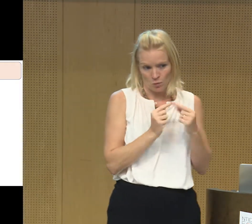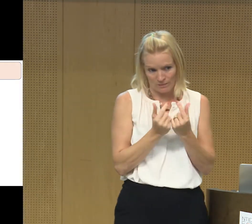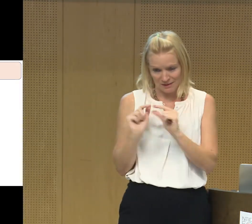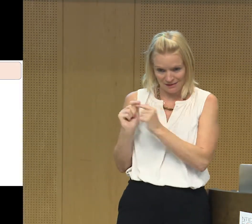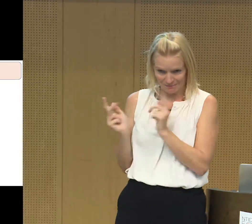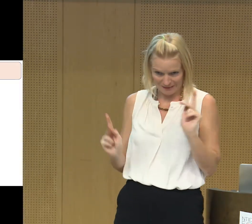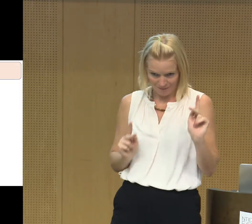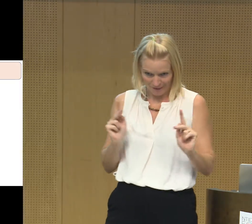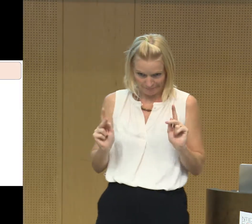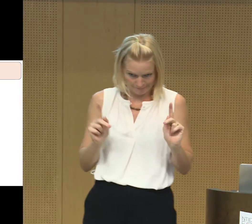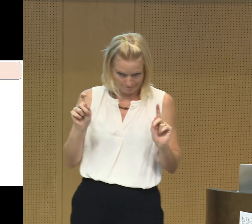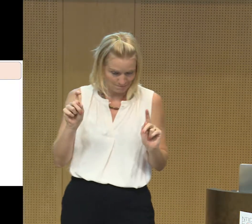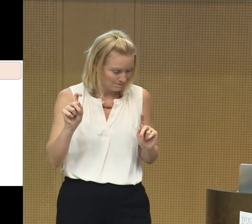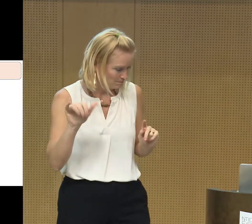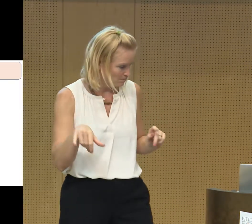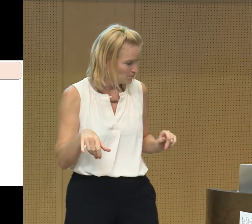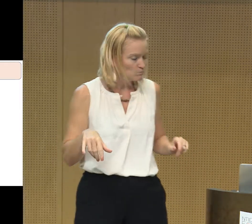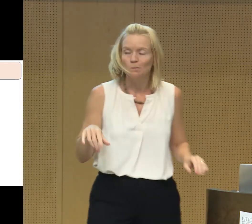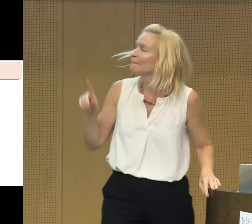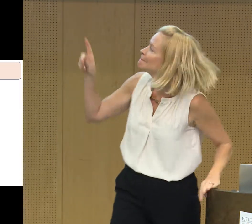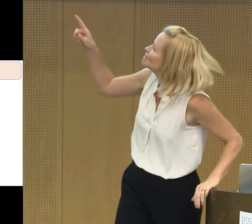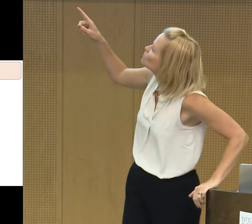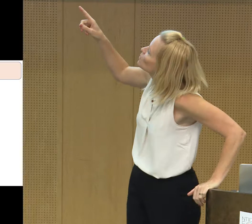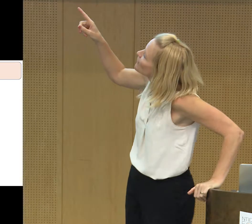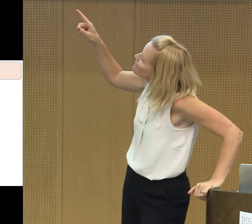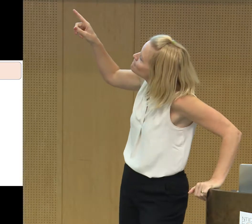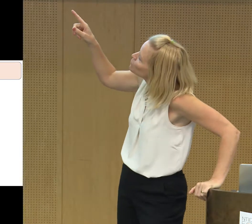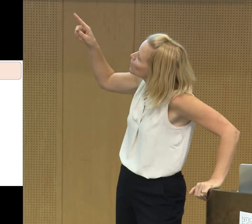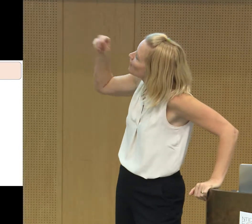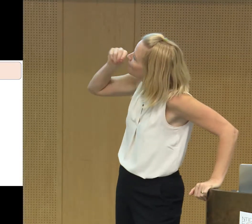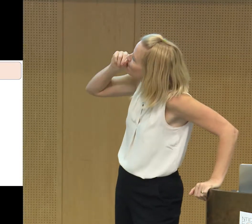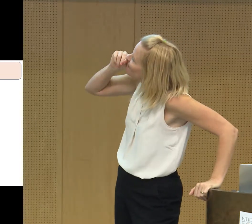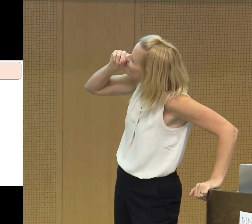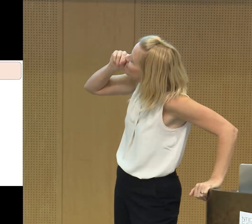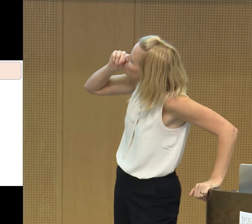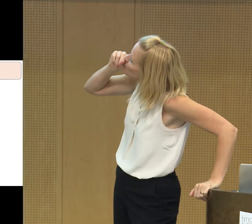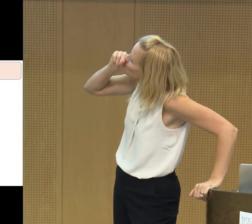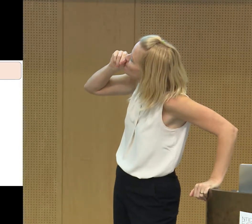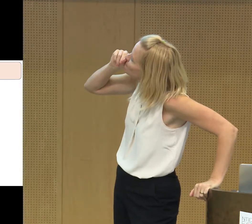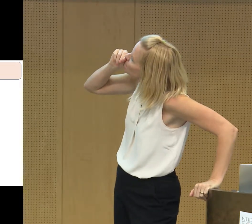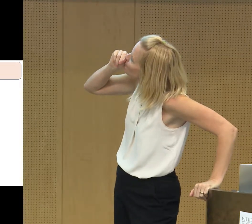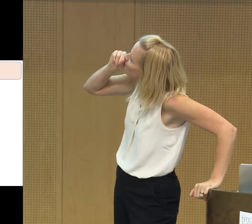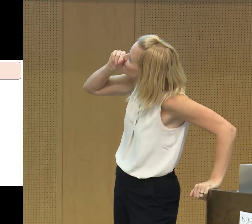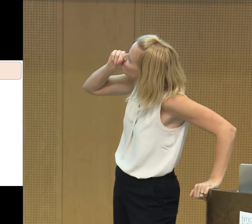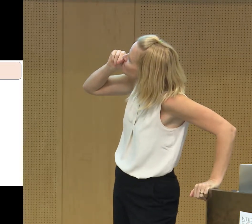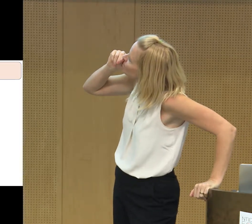couple of groups of people again, novice and native signers.